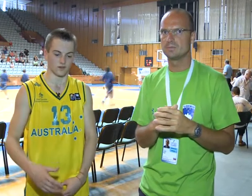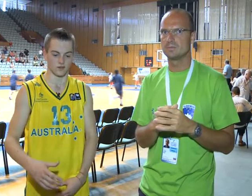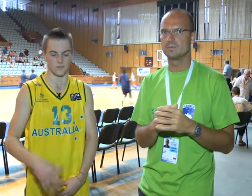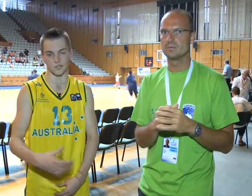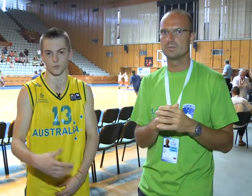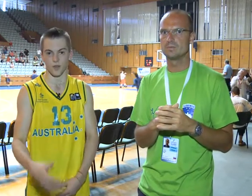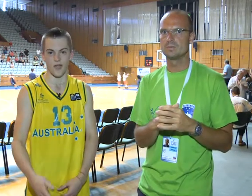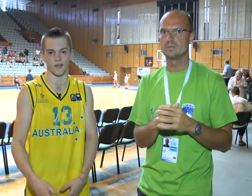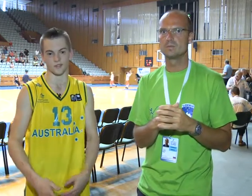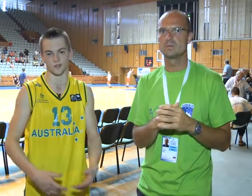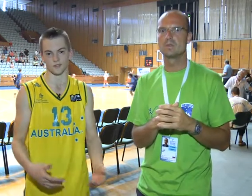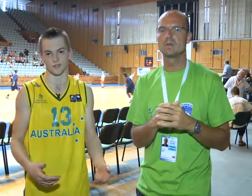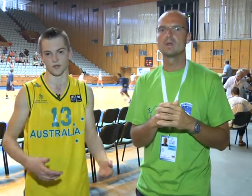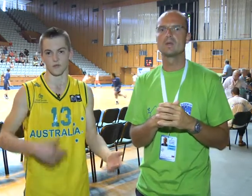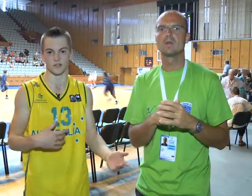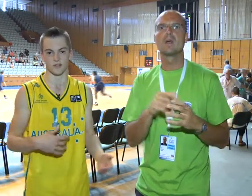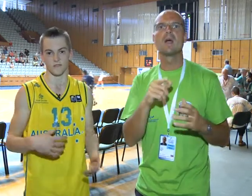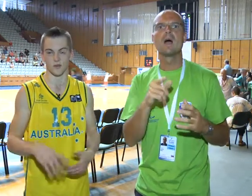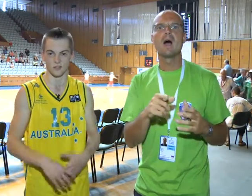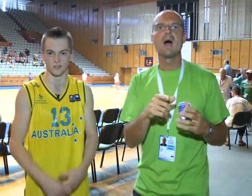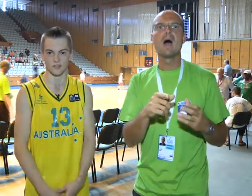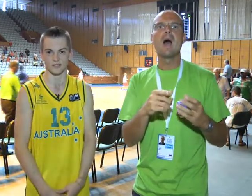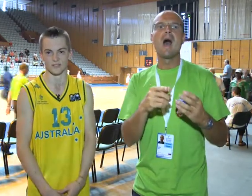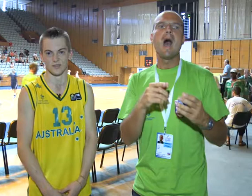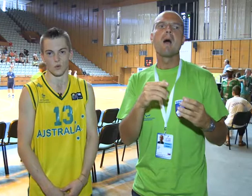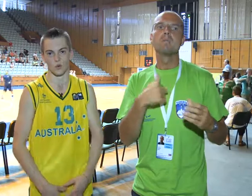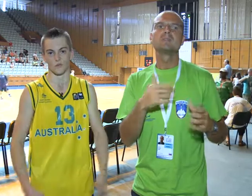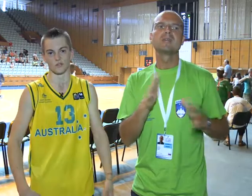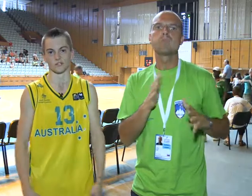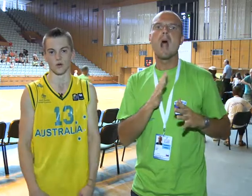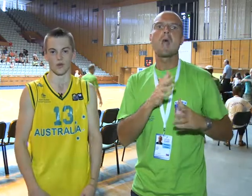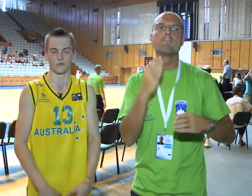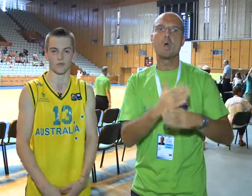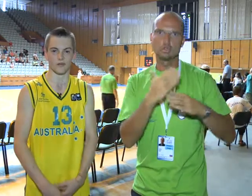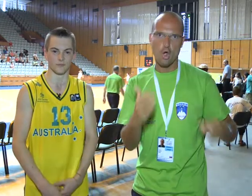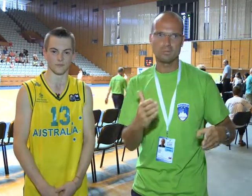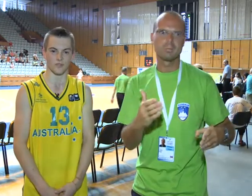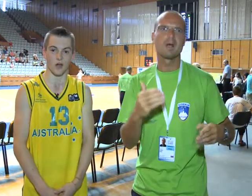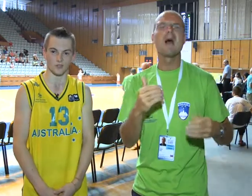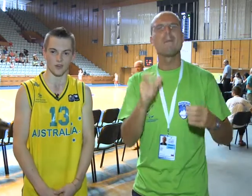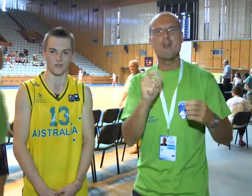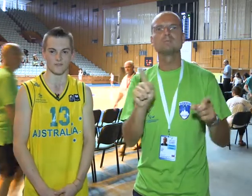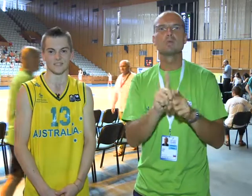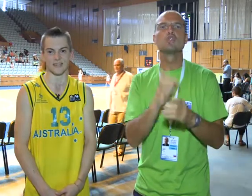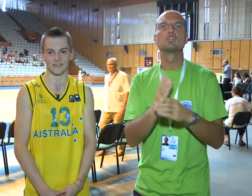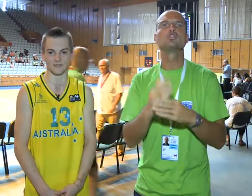The physical play has caused a lot of us to get a few injuries. We're all very sore and very dehydrated and fatigued.